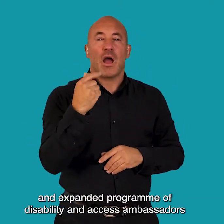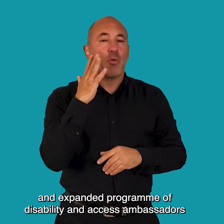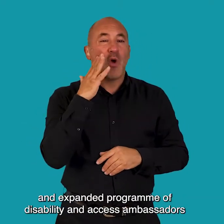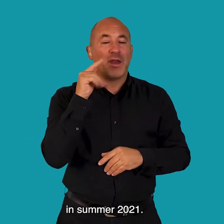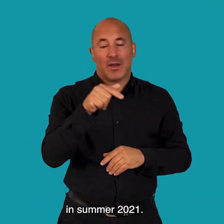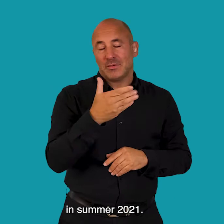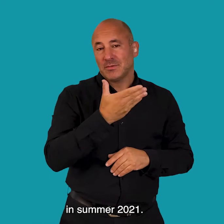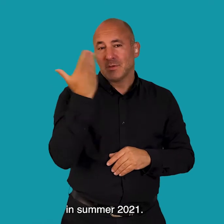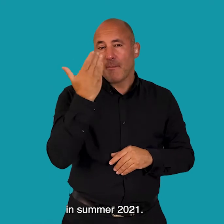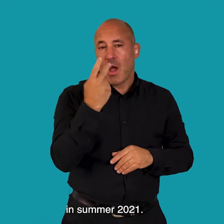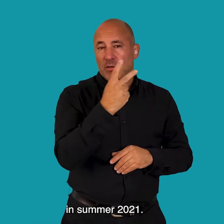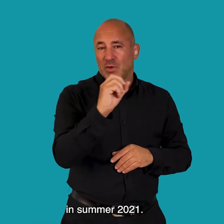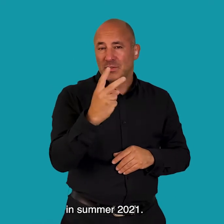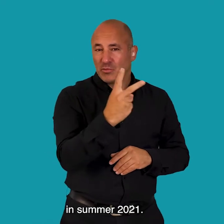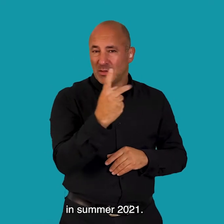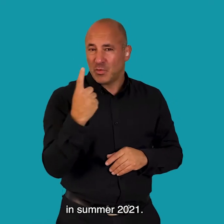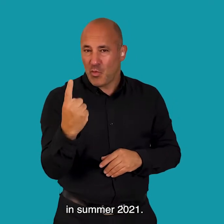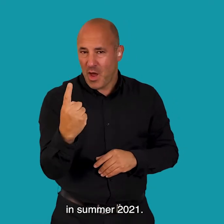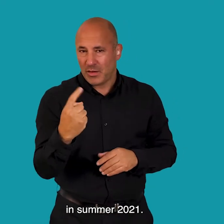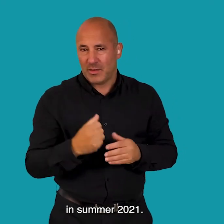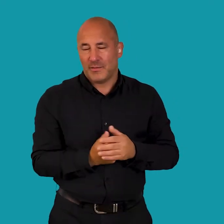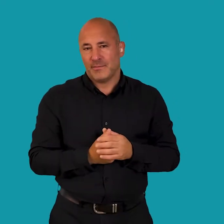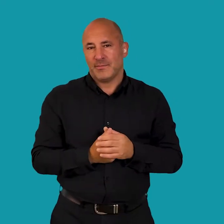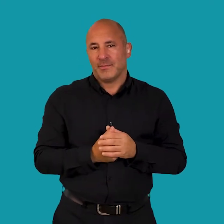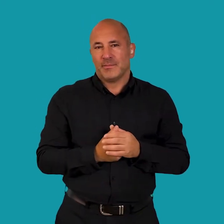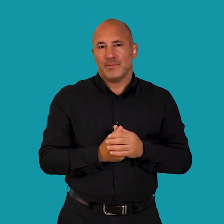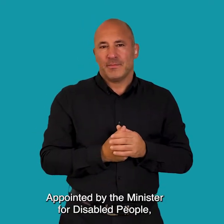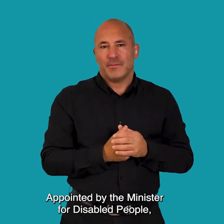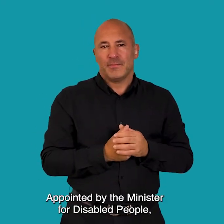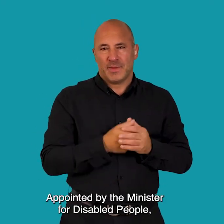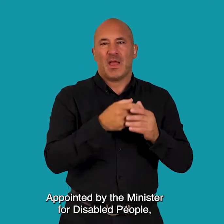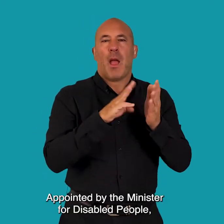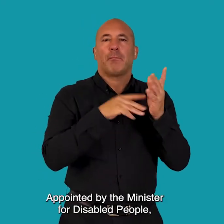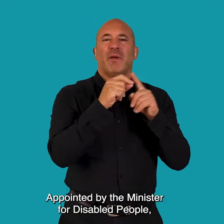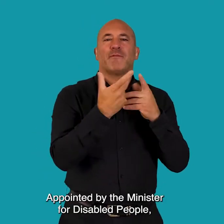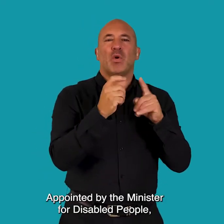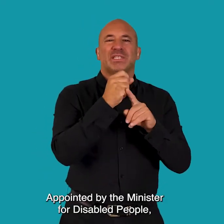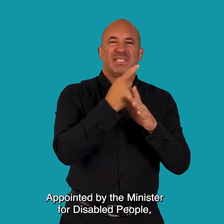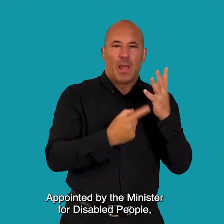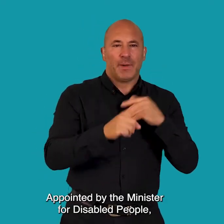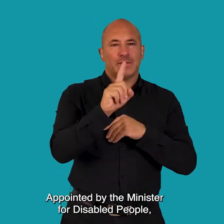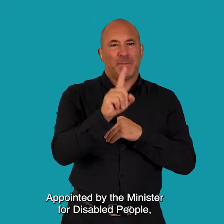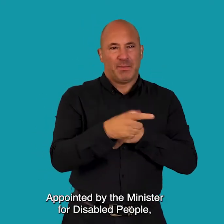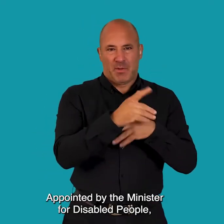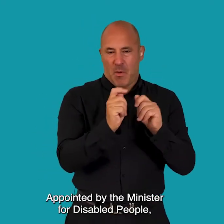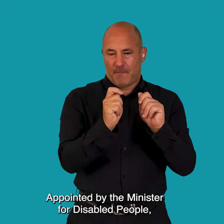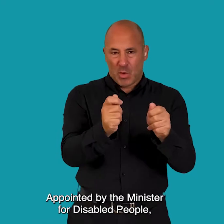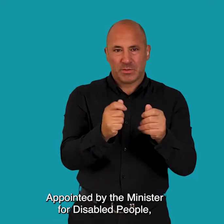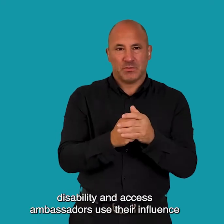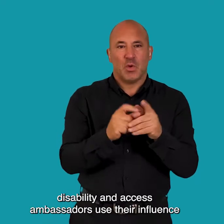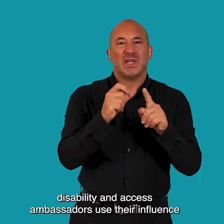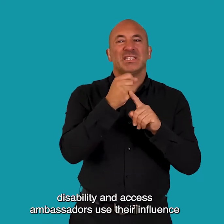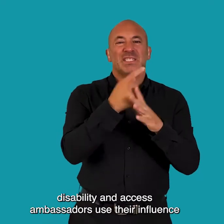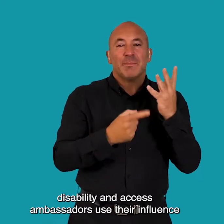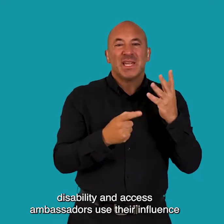Ambassadors in summer 2021. Appointed by the Minister for Disabled People, Disability and